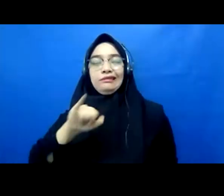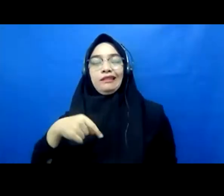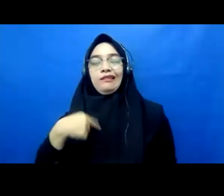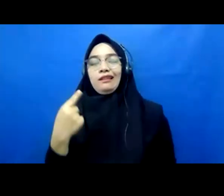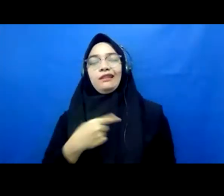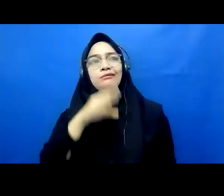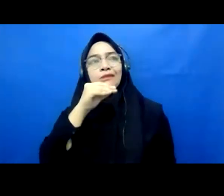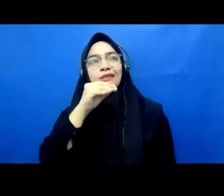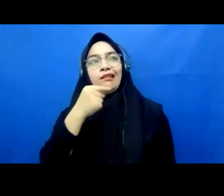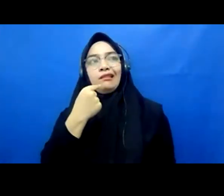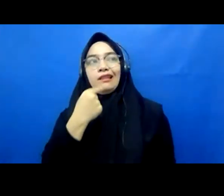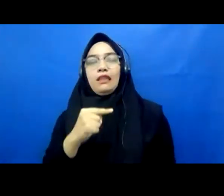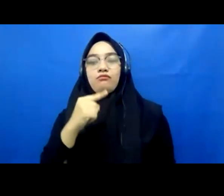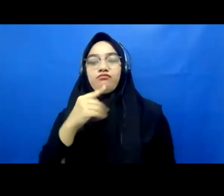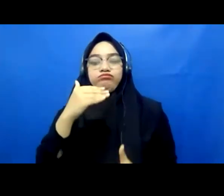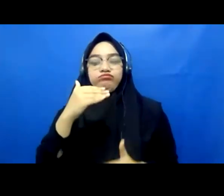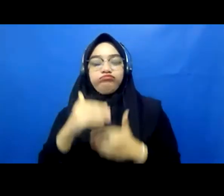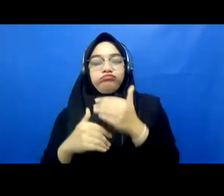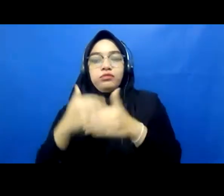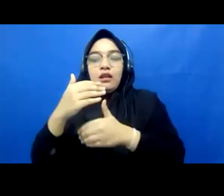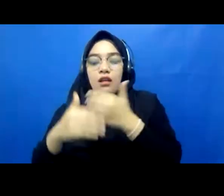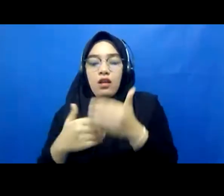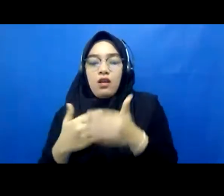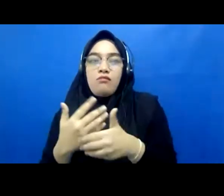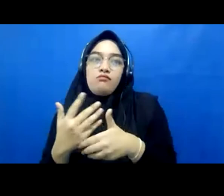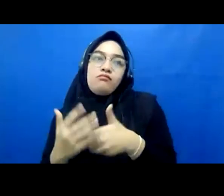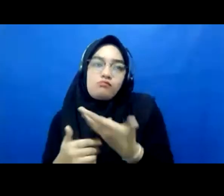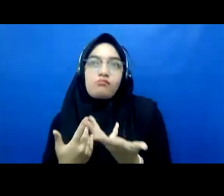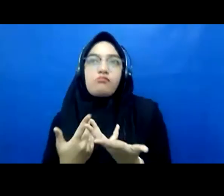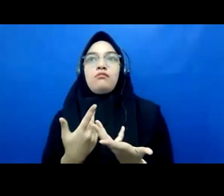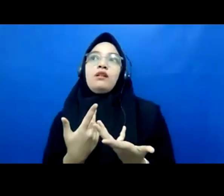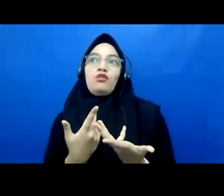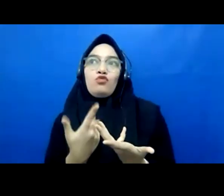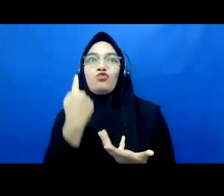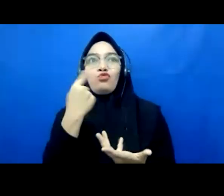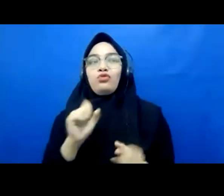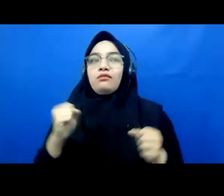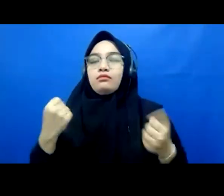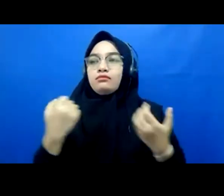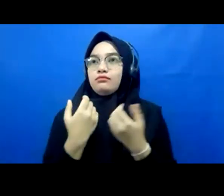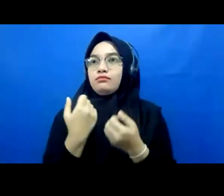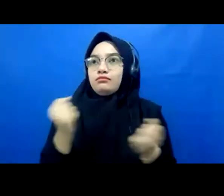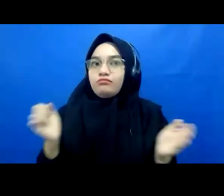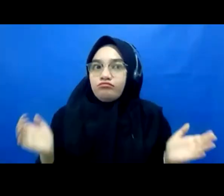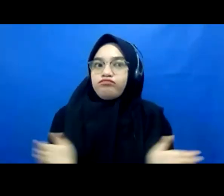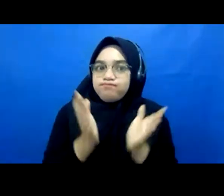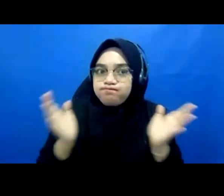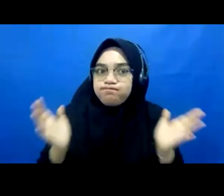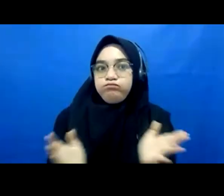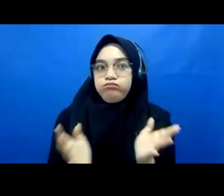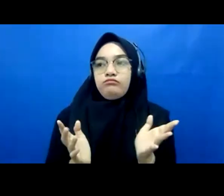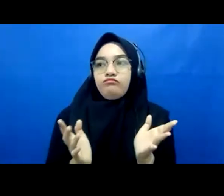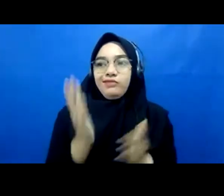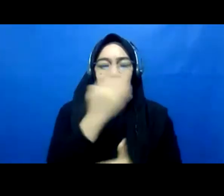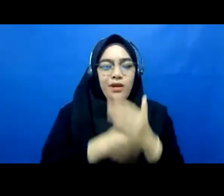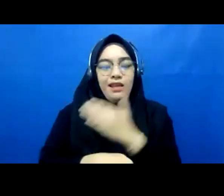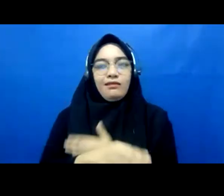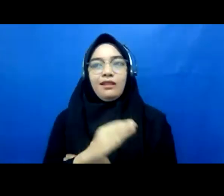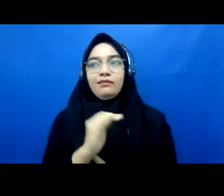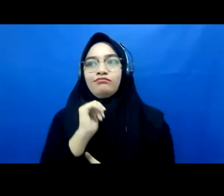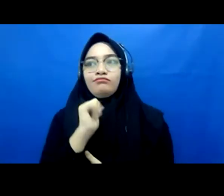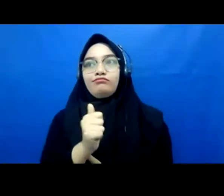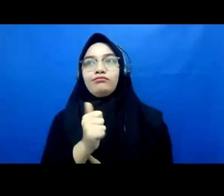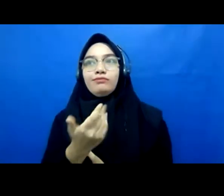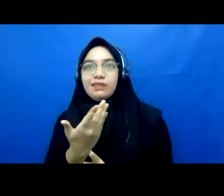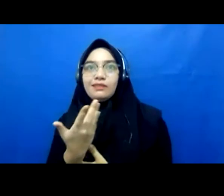of creating inclusive employment, it goes through many stages. And as Alison shared, and I'm sure the other